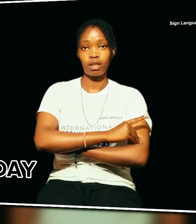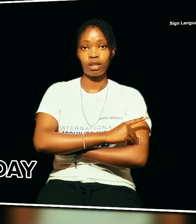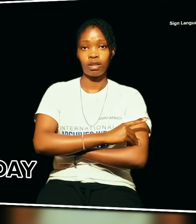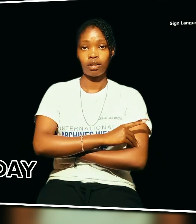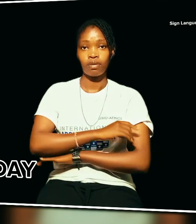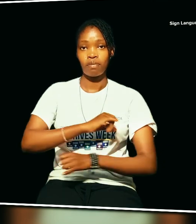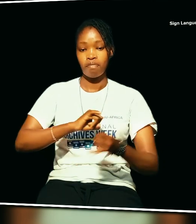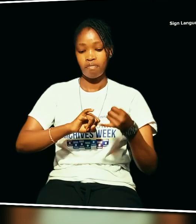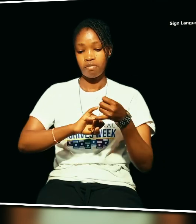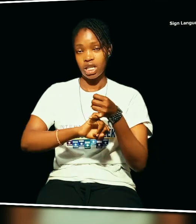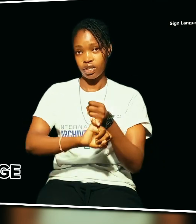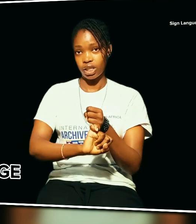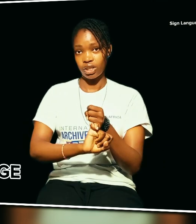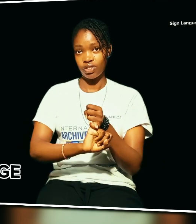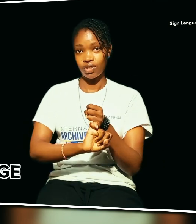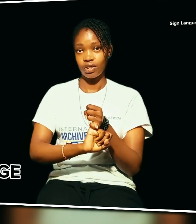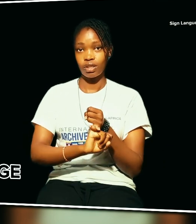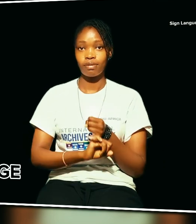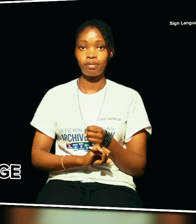Marriage.